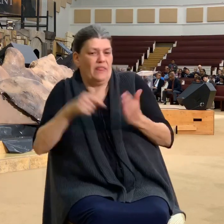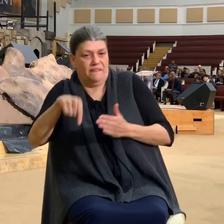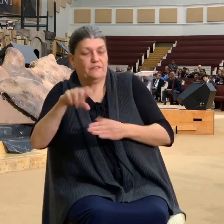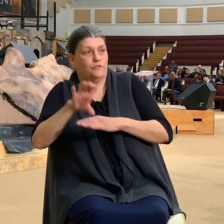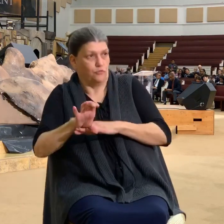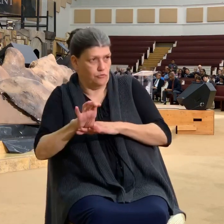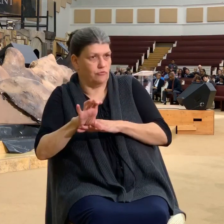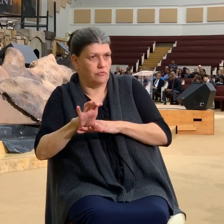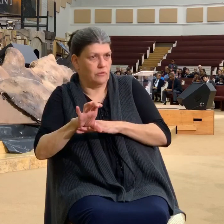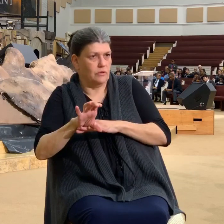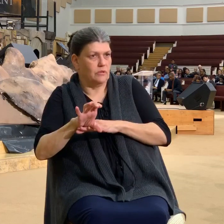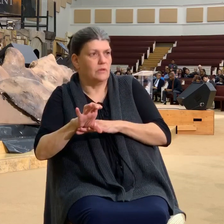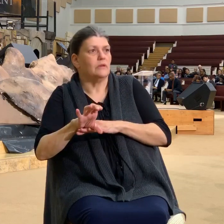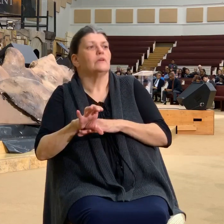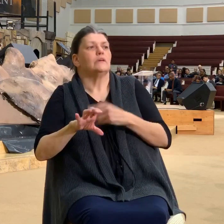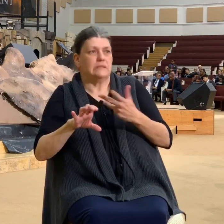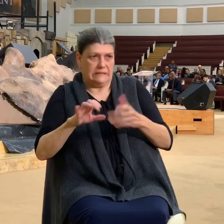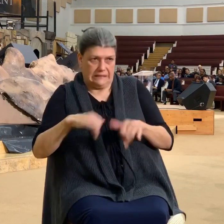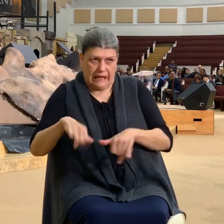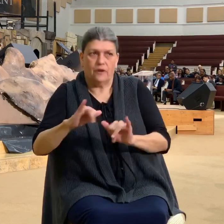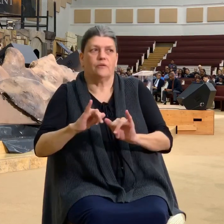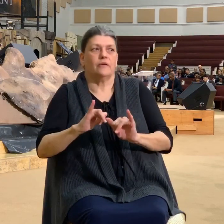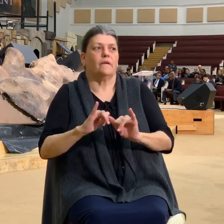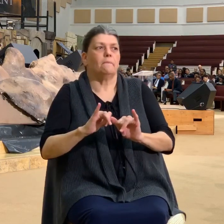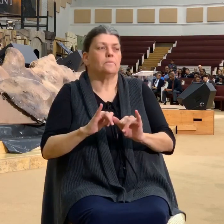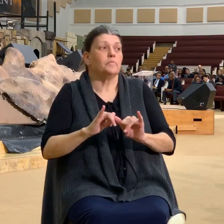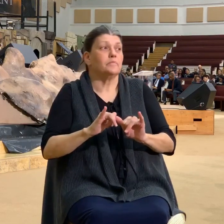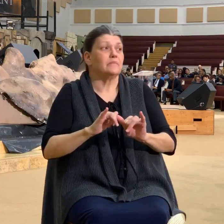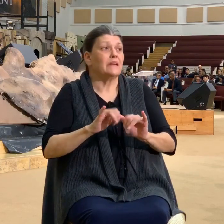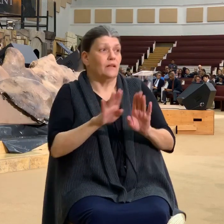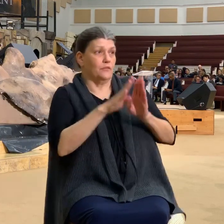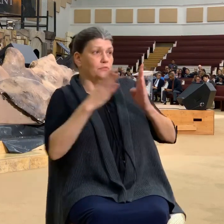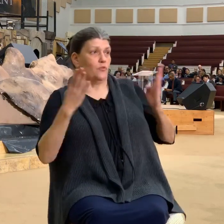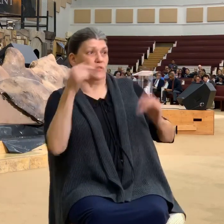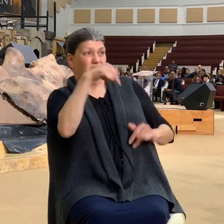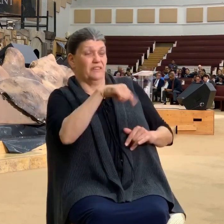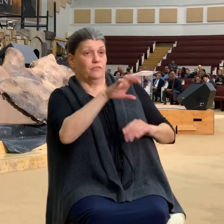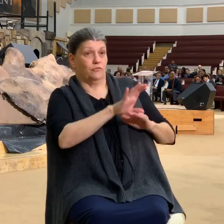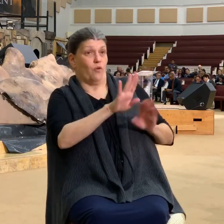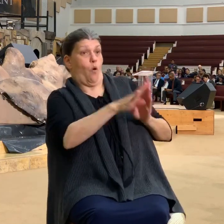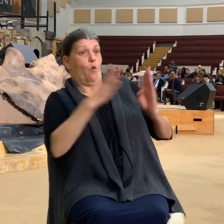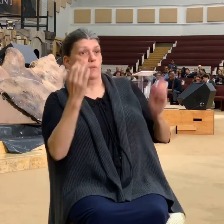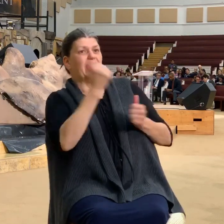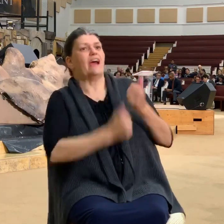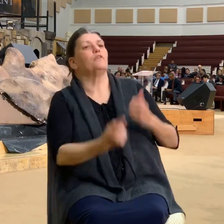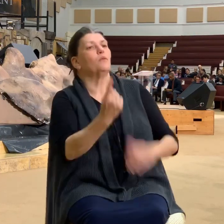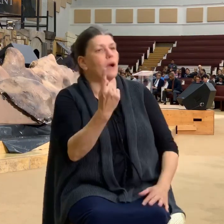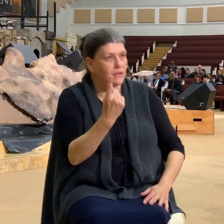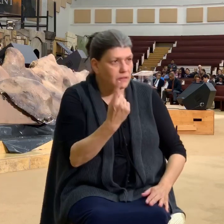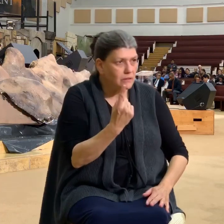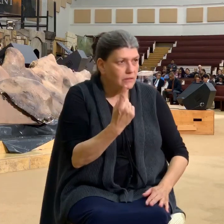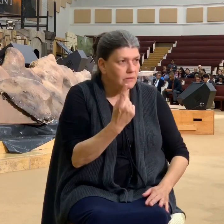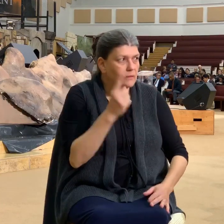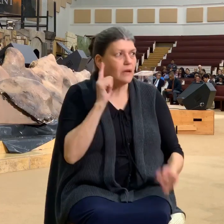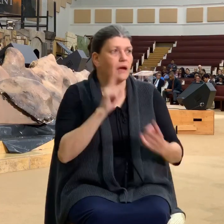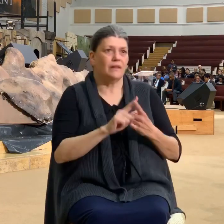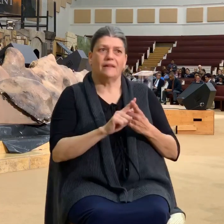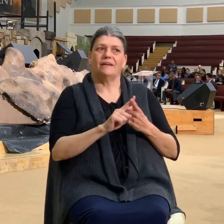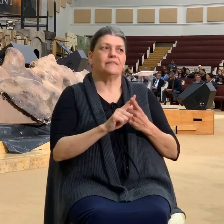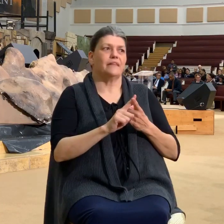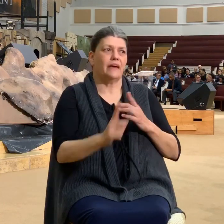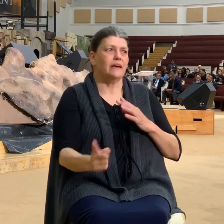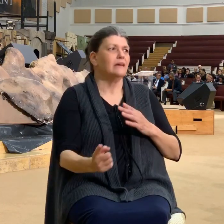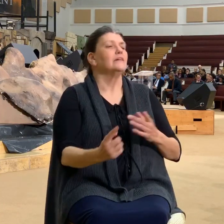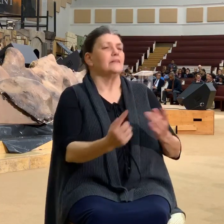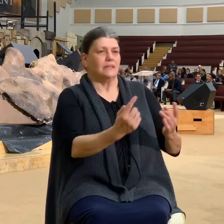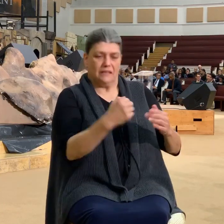And let me say that the doors of this church are open to everyone unless they become problematic and